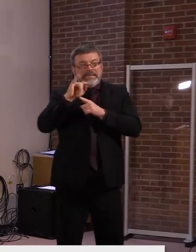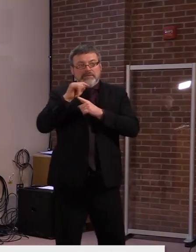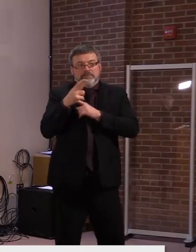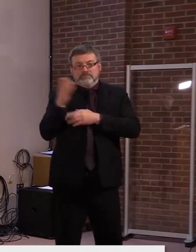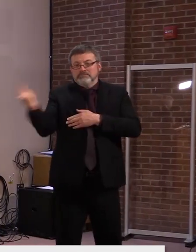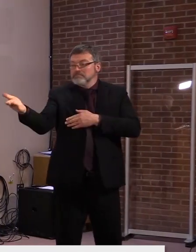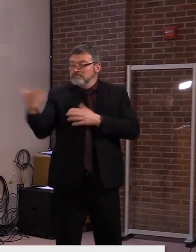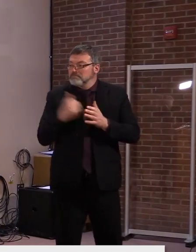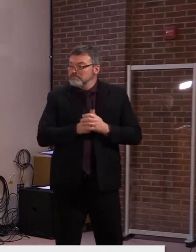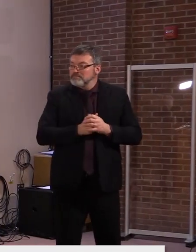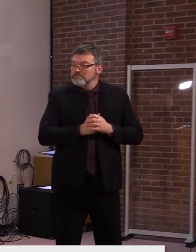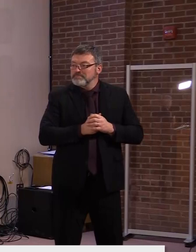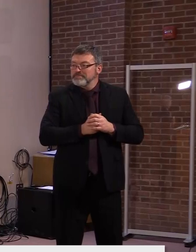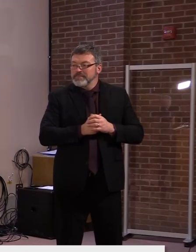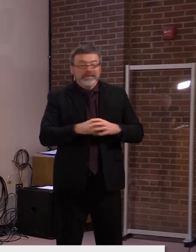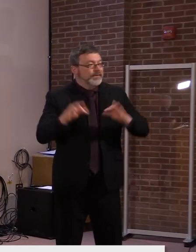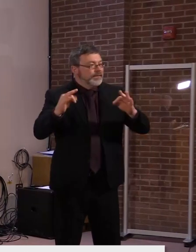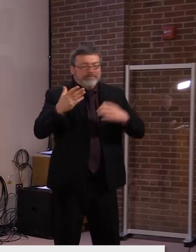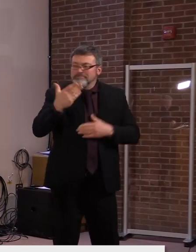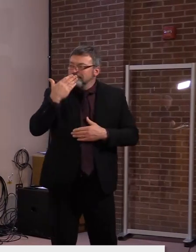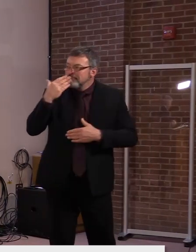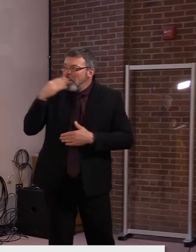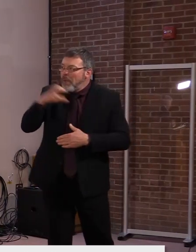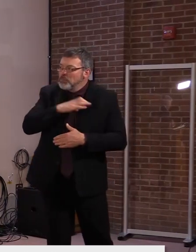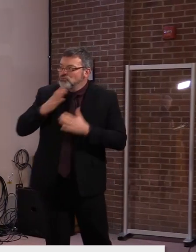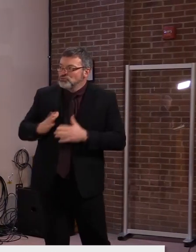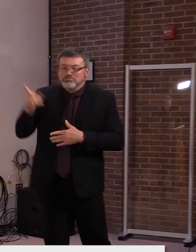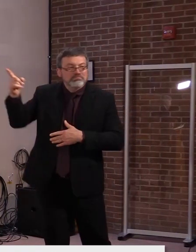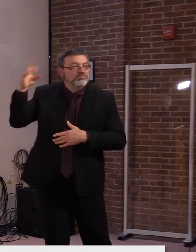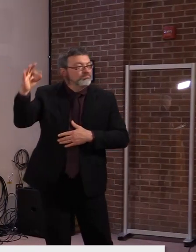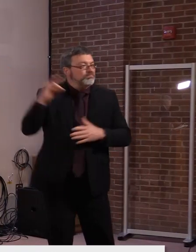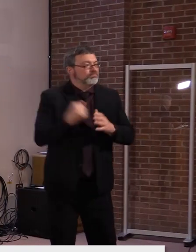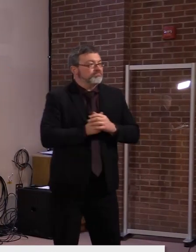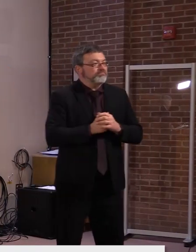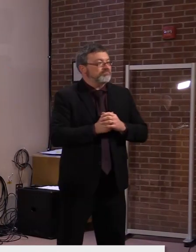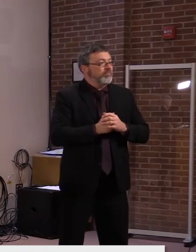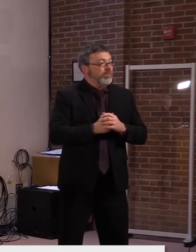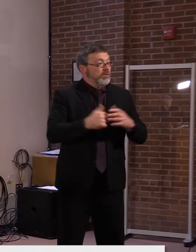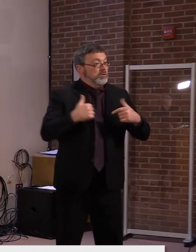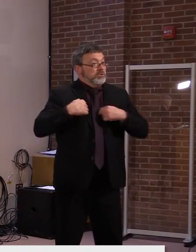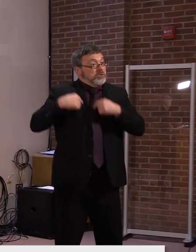Thank you, Commissioner Picek. Good afternoon, everyone. As of today,